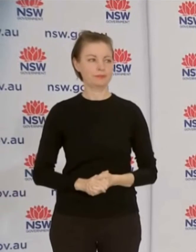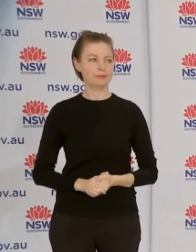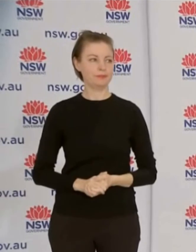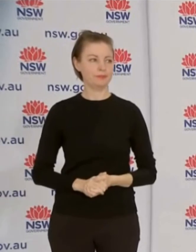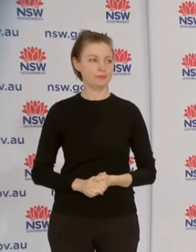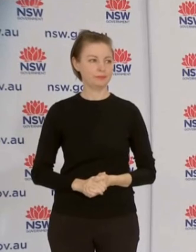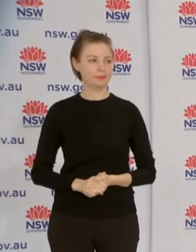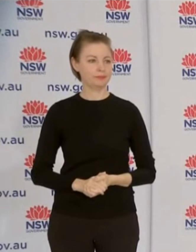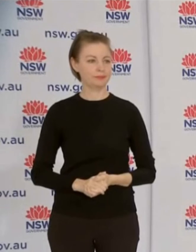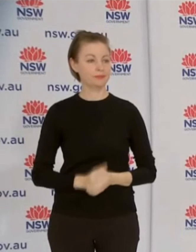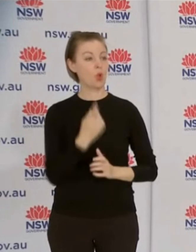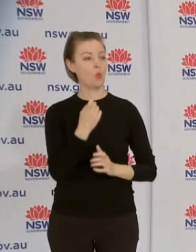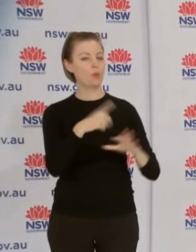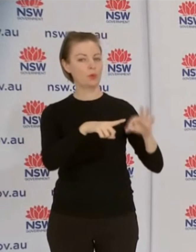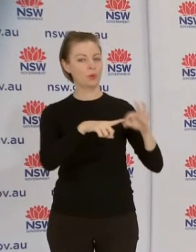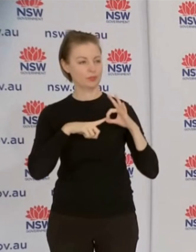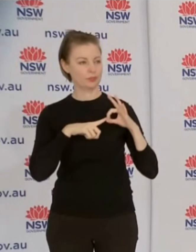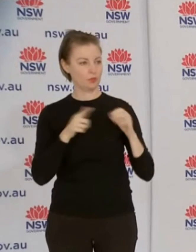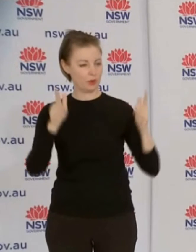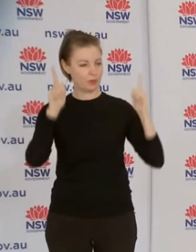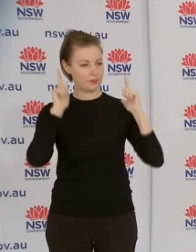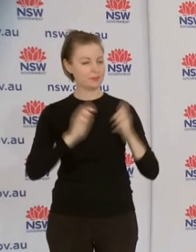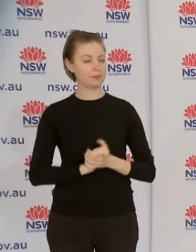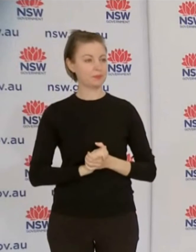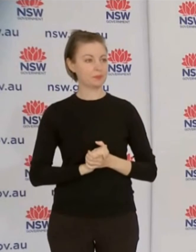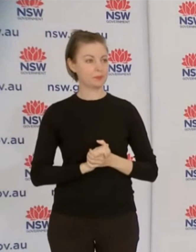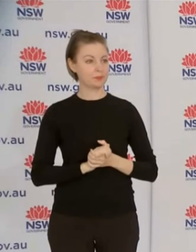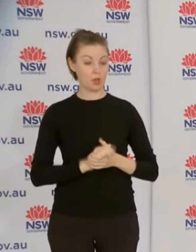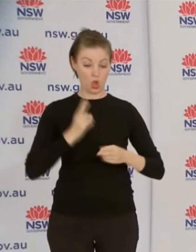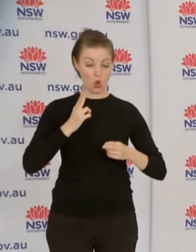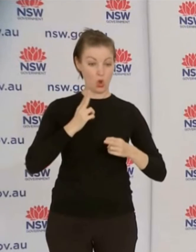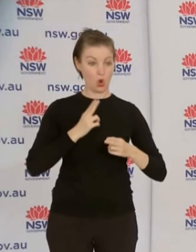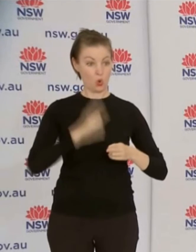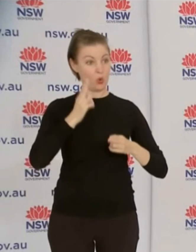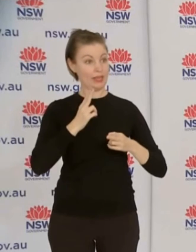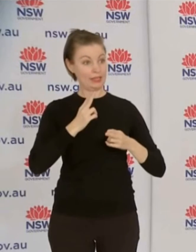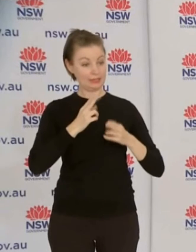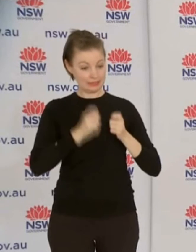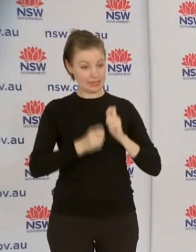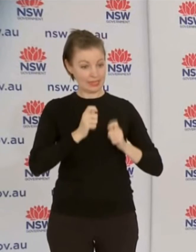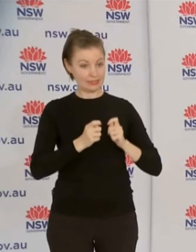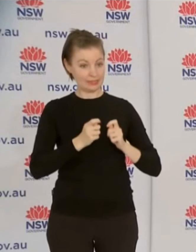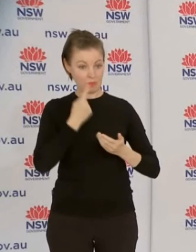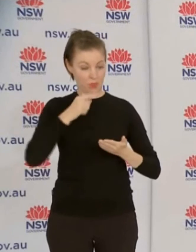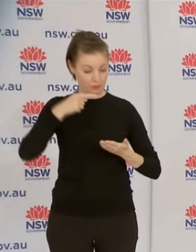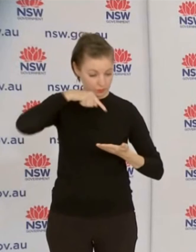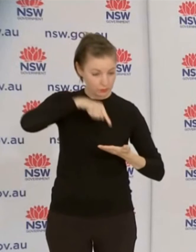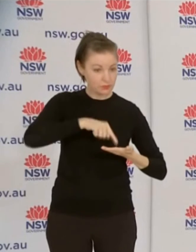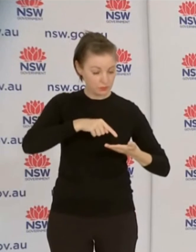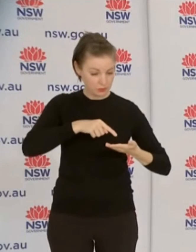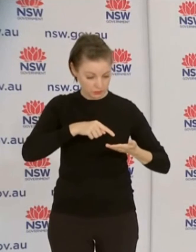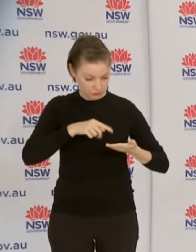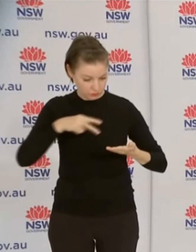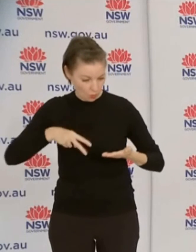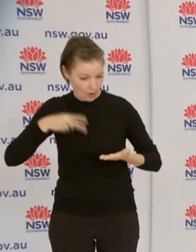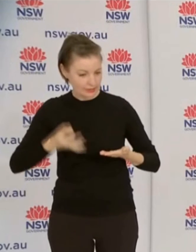Premier, just a follow-up. Okay, yeah. Antigen tests and at-home tests, you've suggested that could be something that we use in the future.